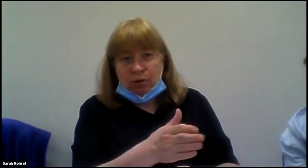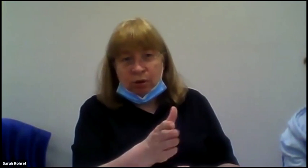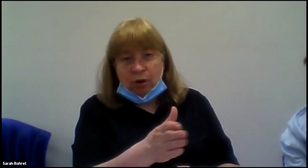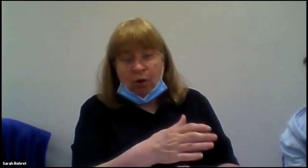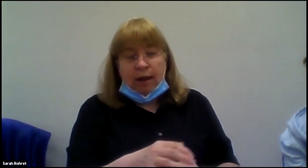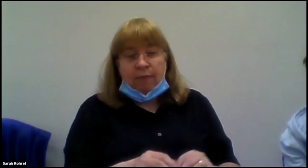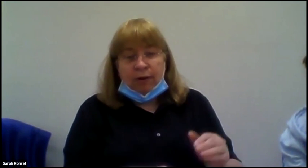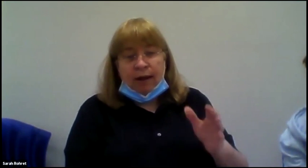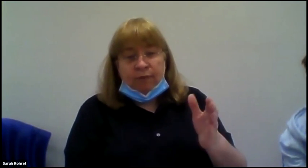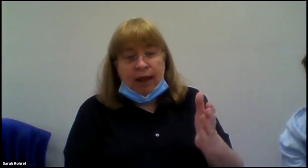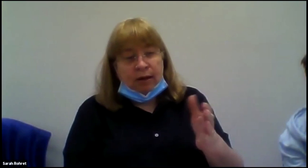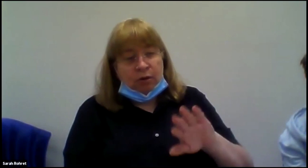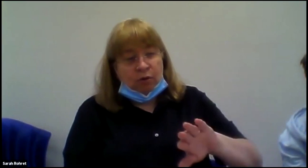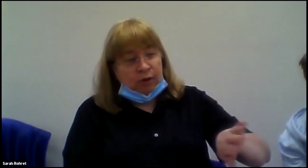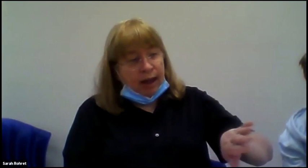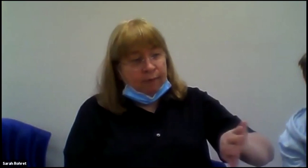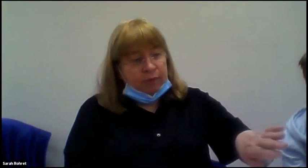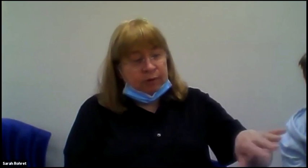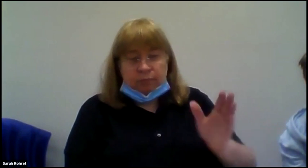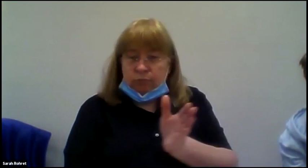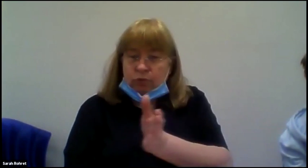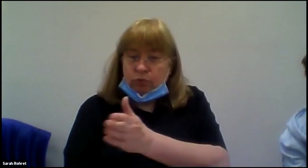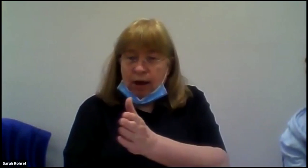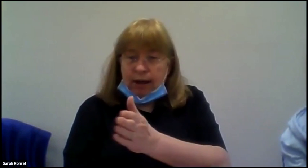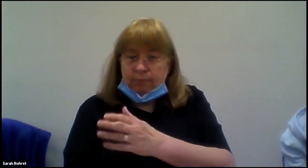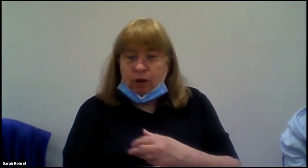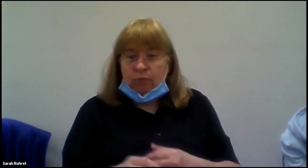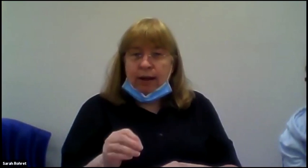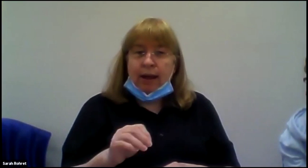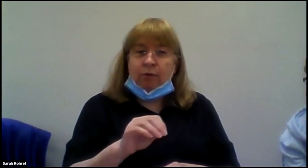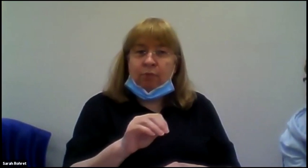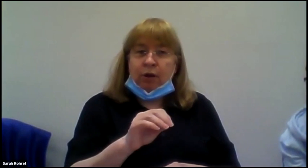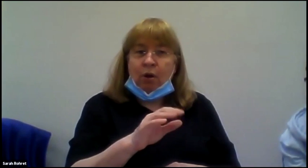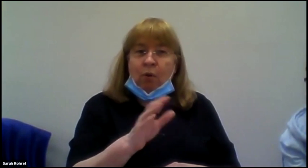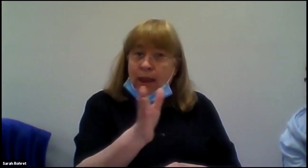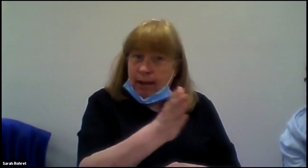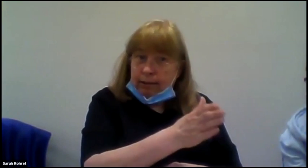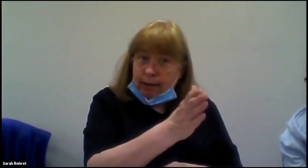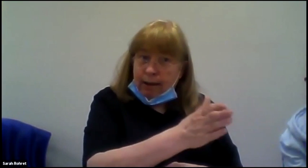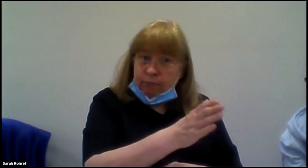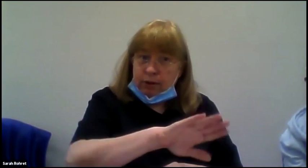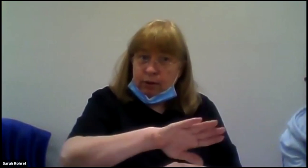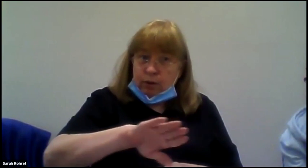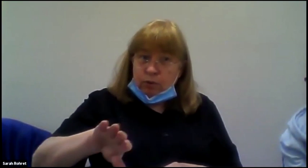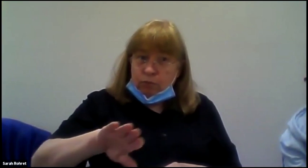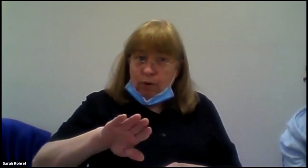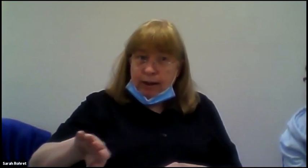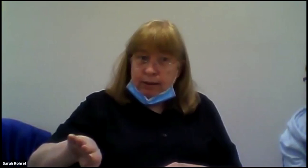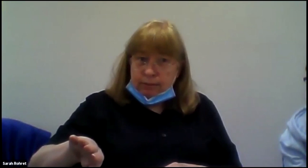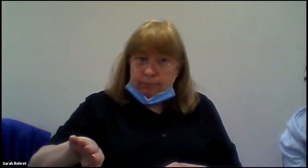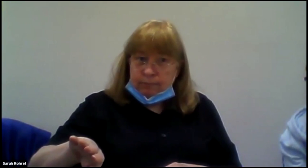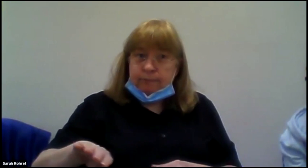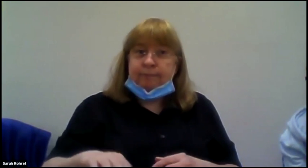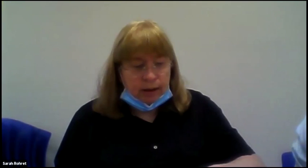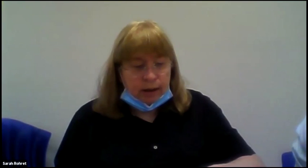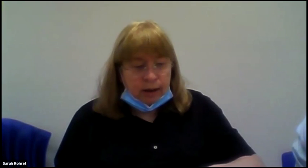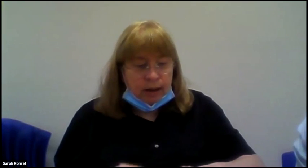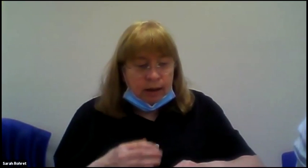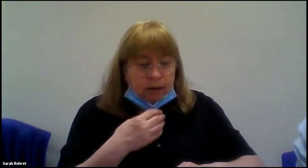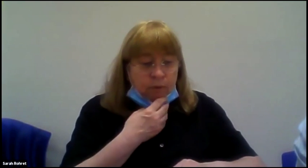make sure you go. The left-hander goes left, right. A right-hander would go left, right. So we